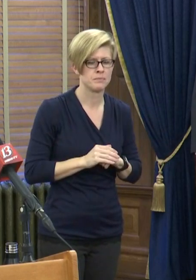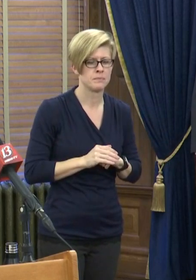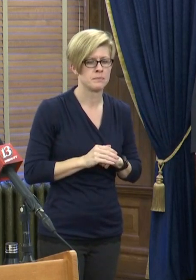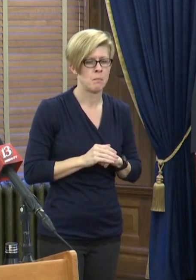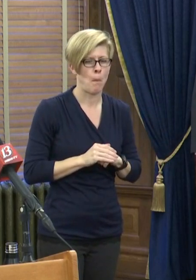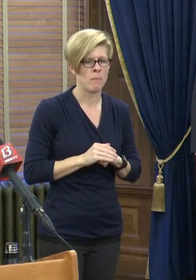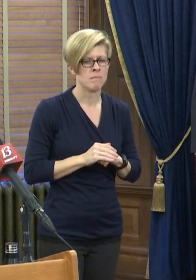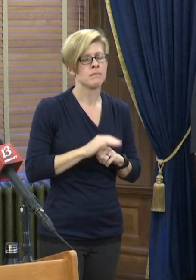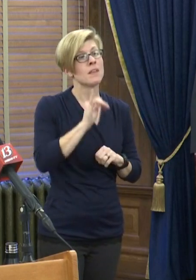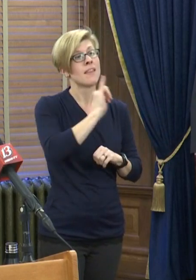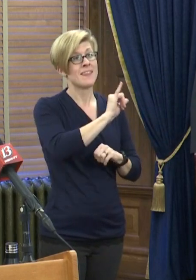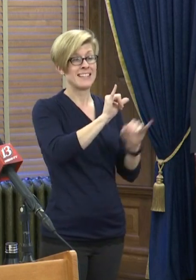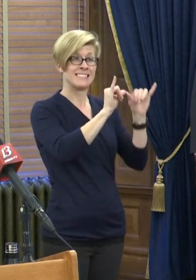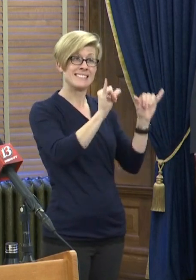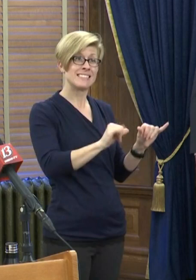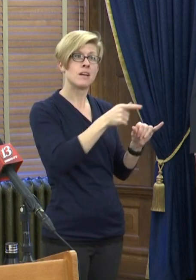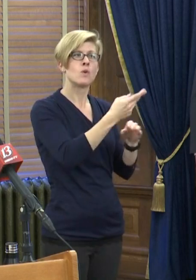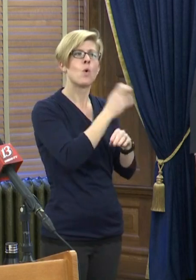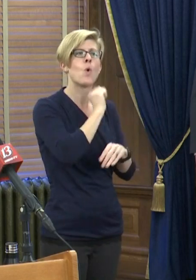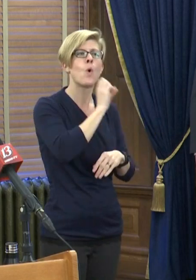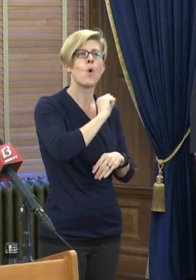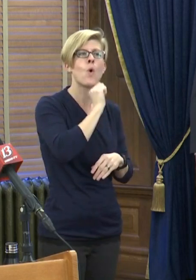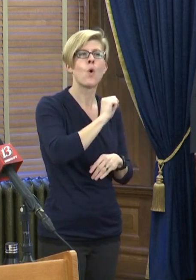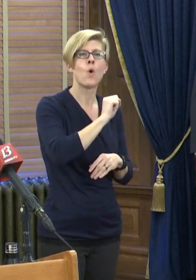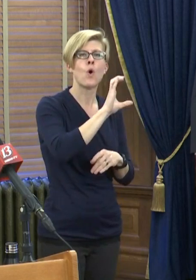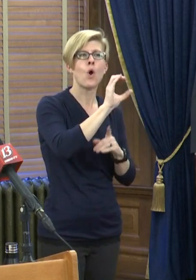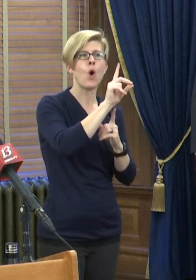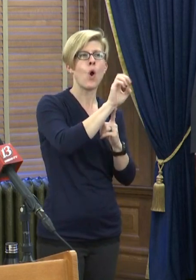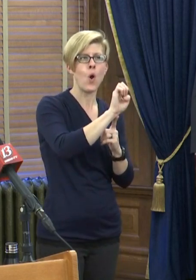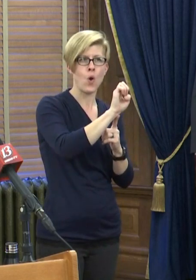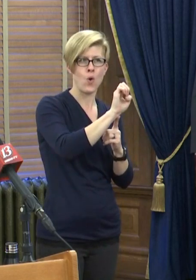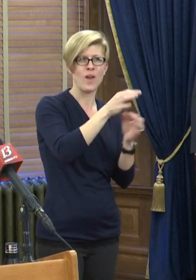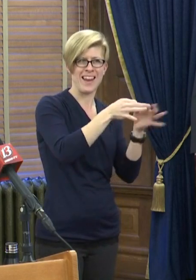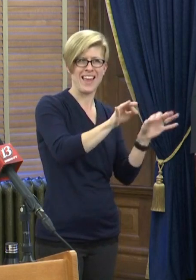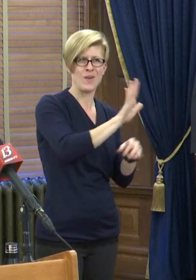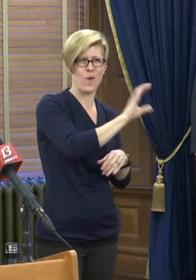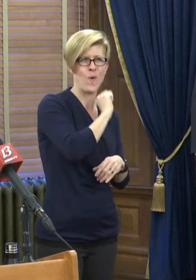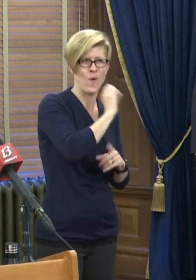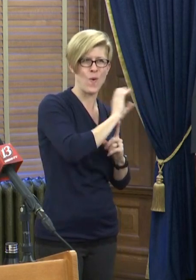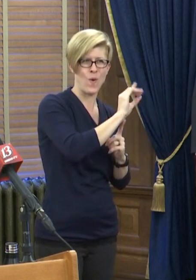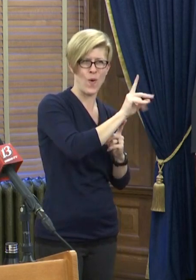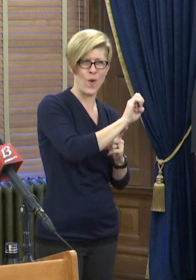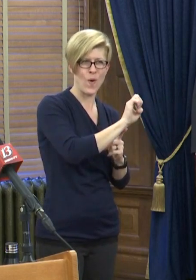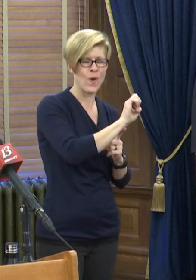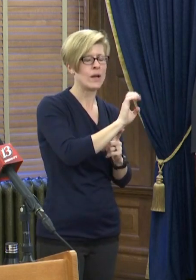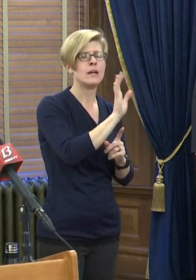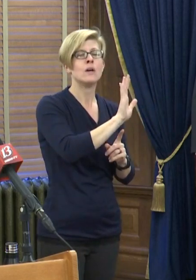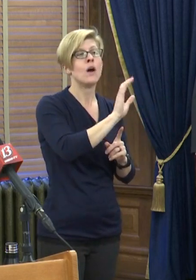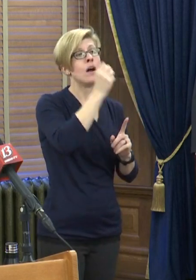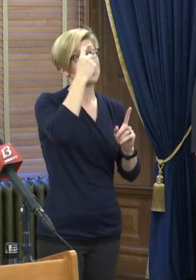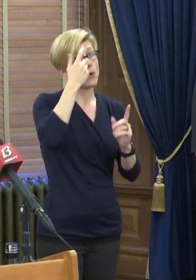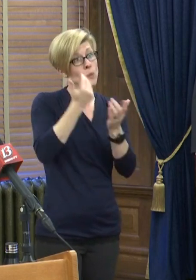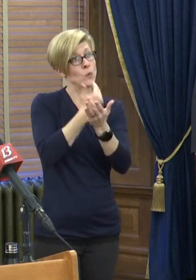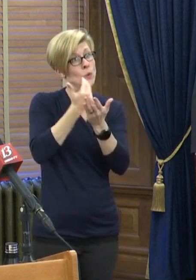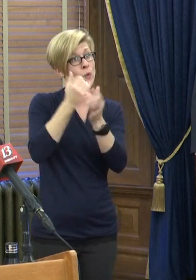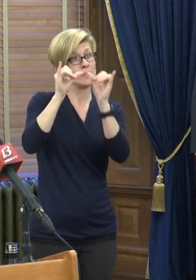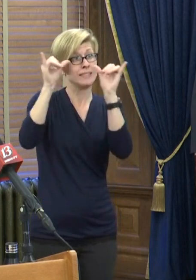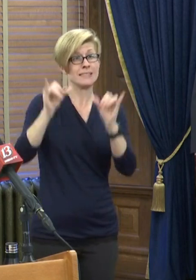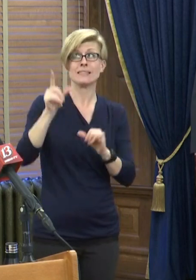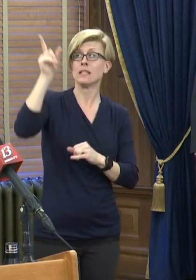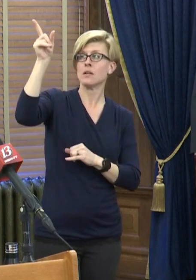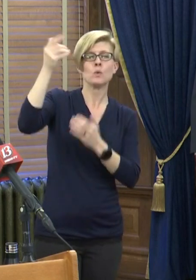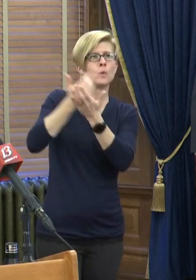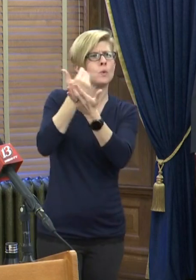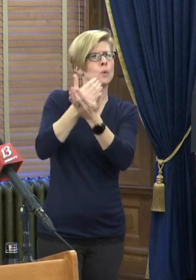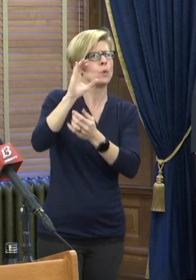that antiquated coding language, and aligning our system with every new federal program that came down was